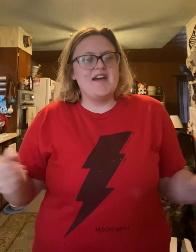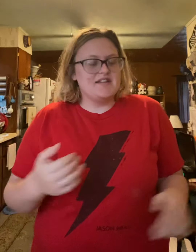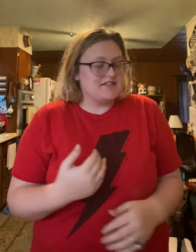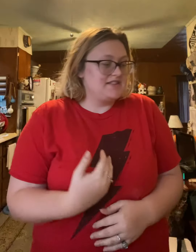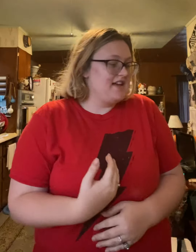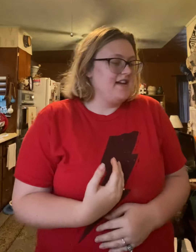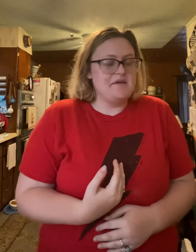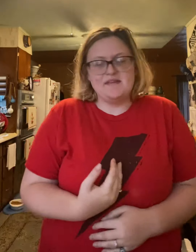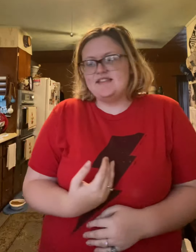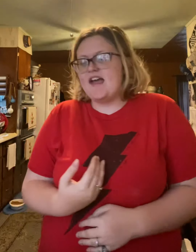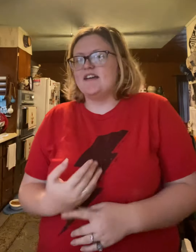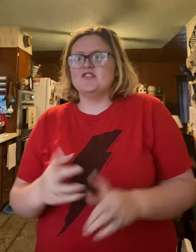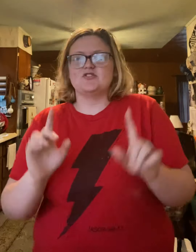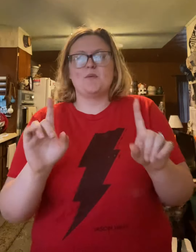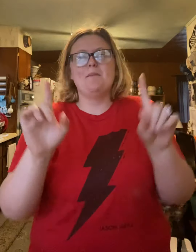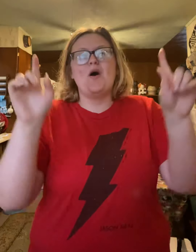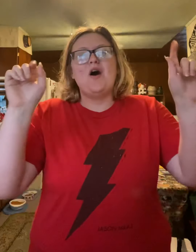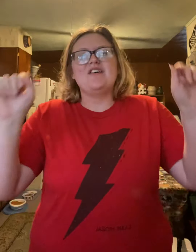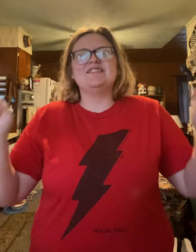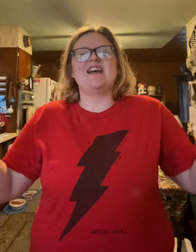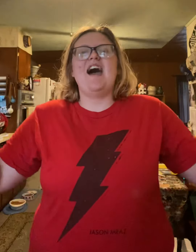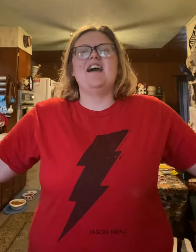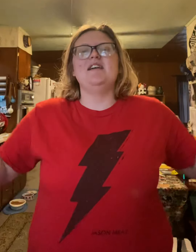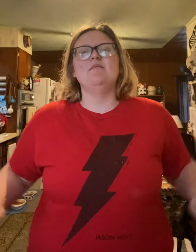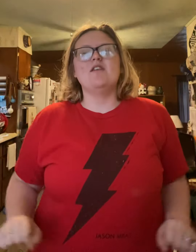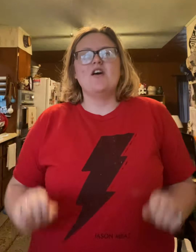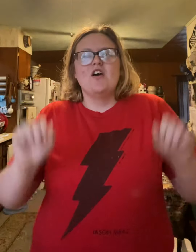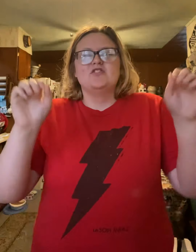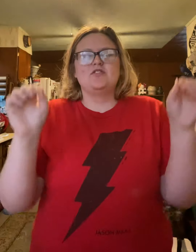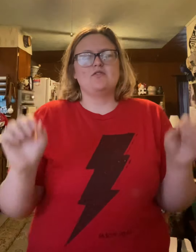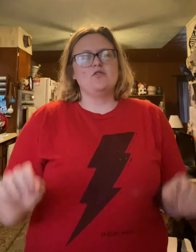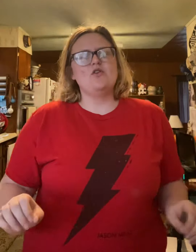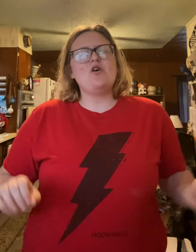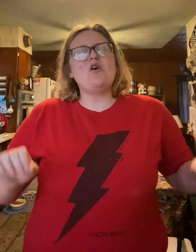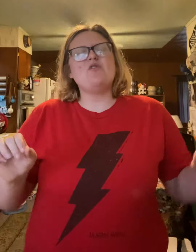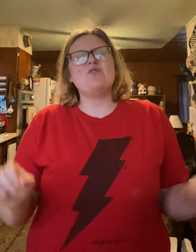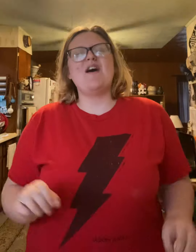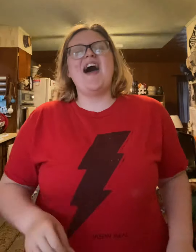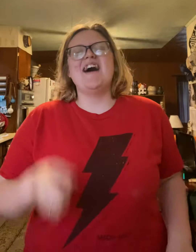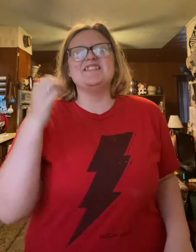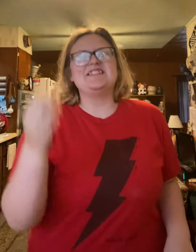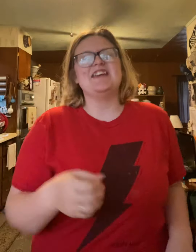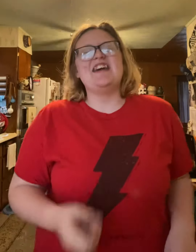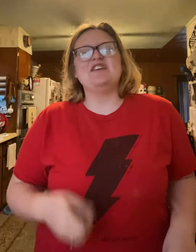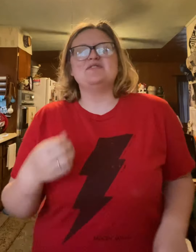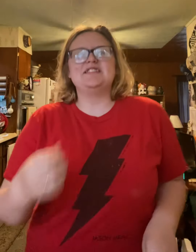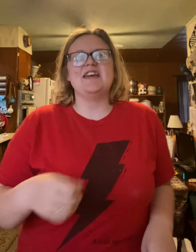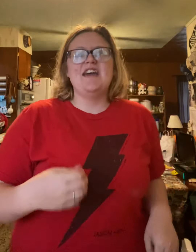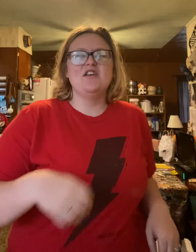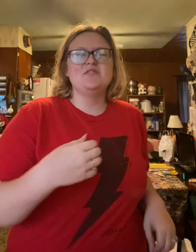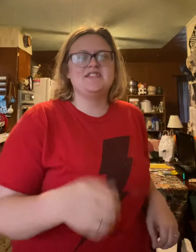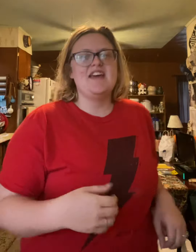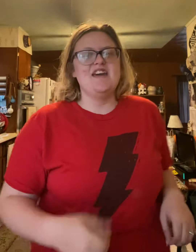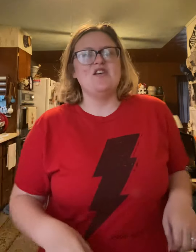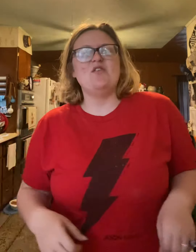to see me dance just one more time. So, ooh, I see you, see you, see you